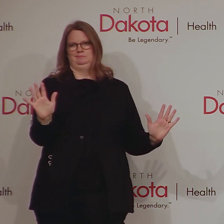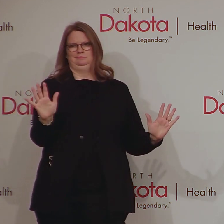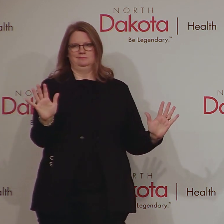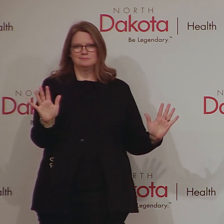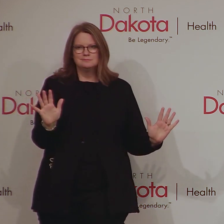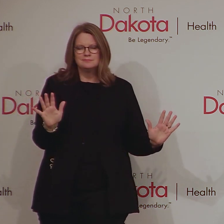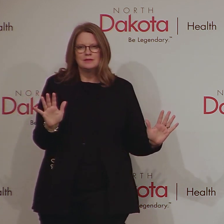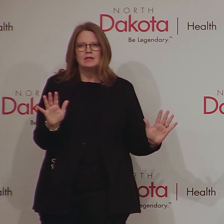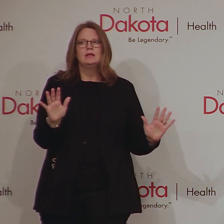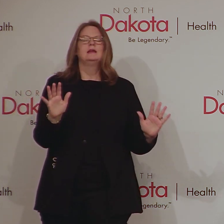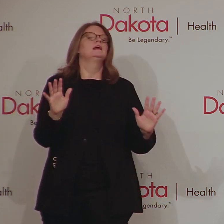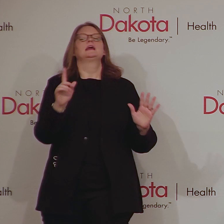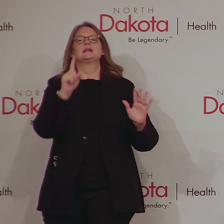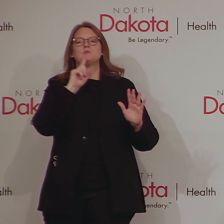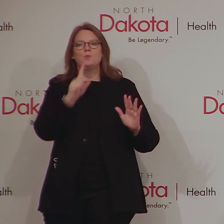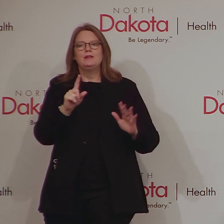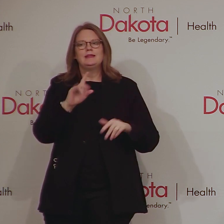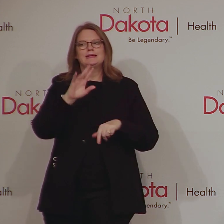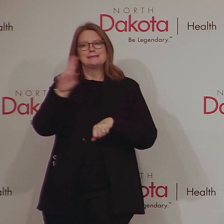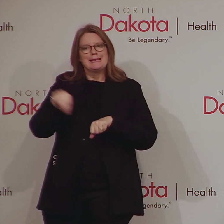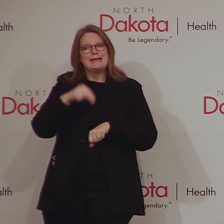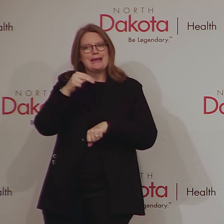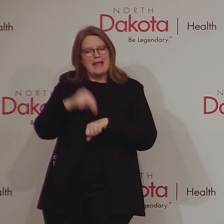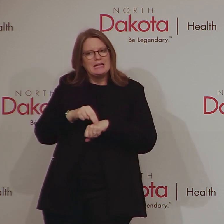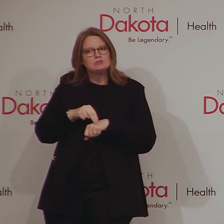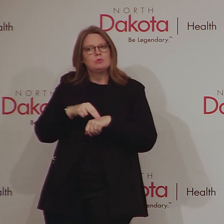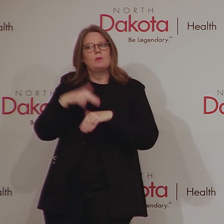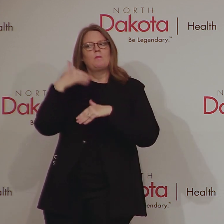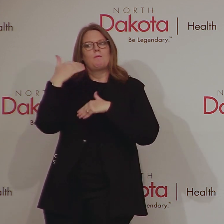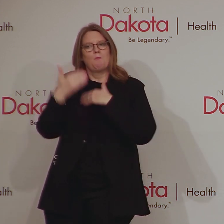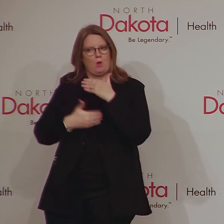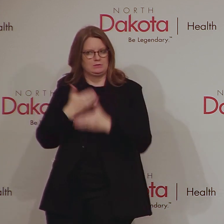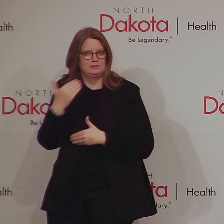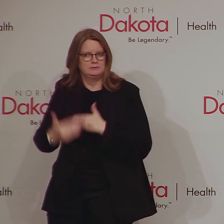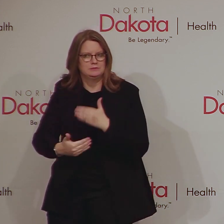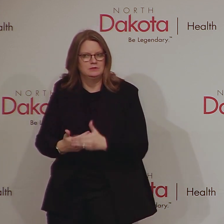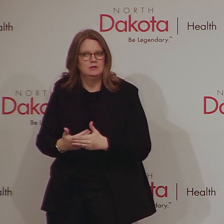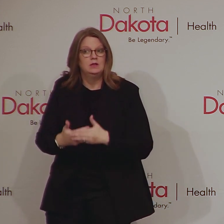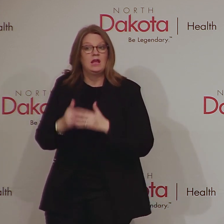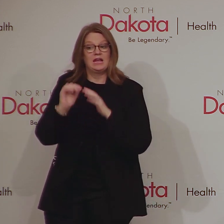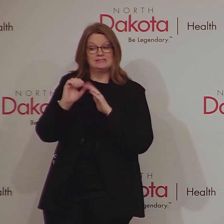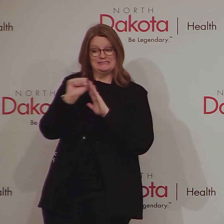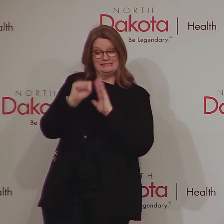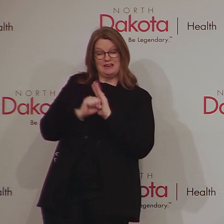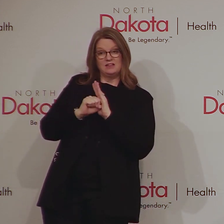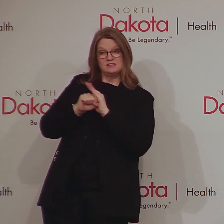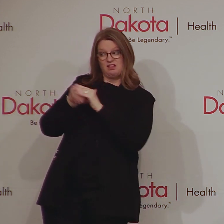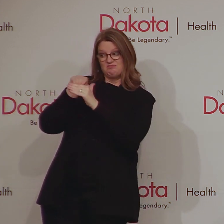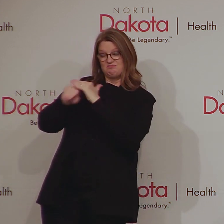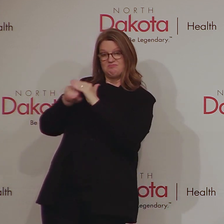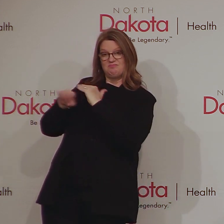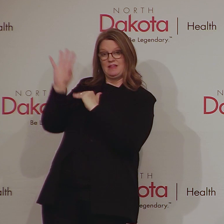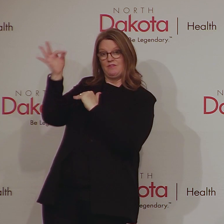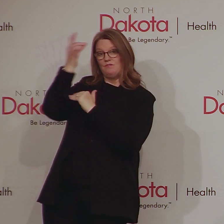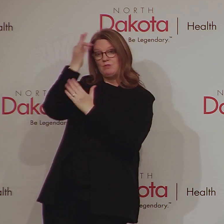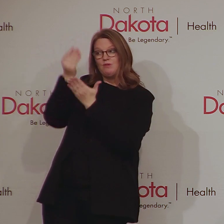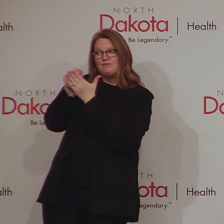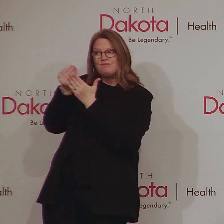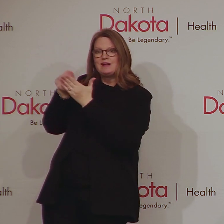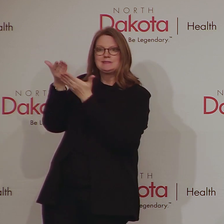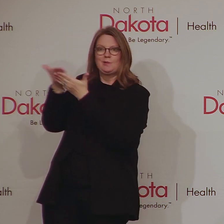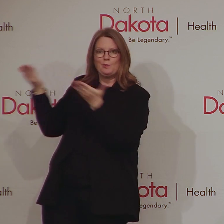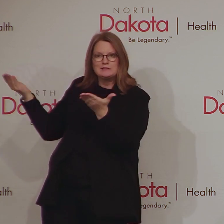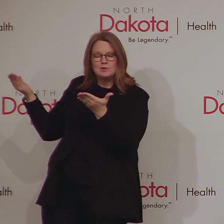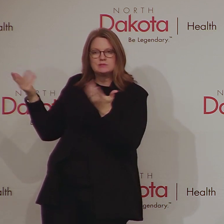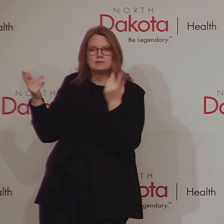part of a long-standing national process for how states apply for and gain access to federal funds and resources. And